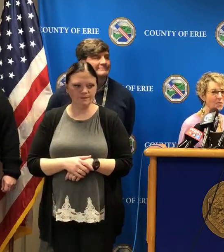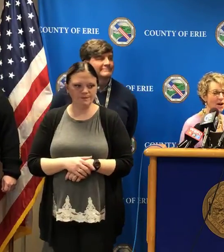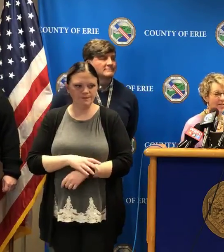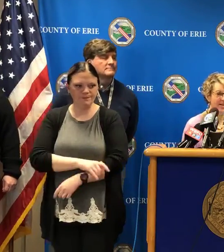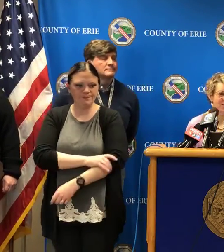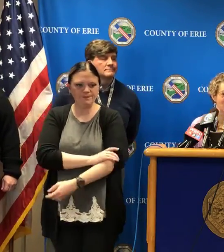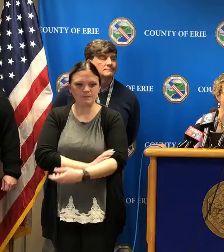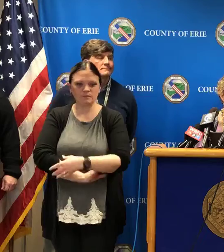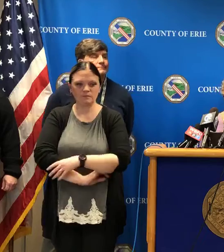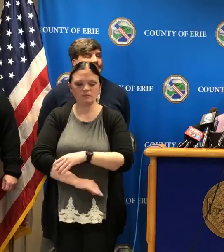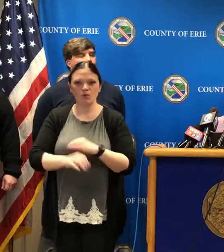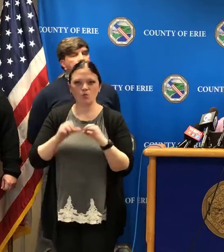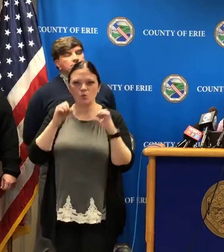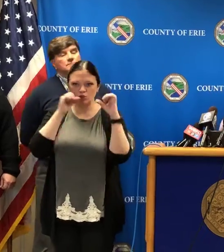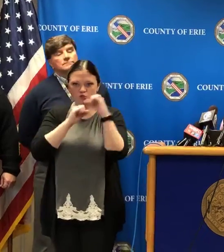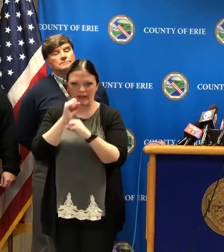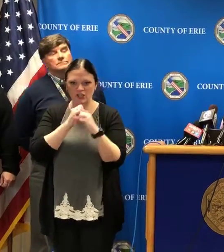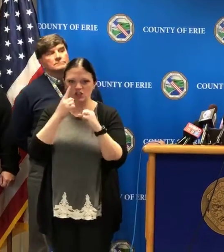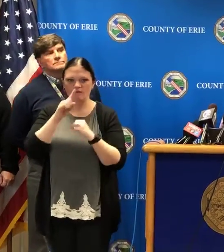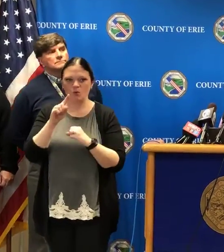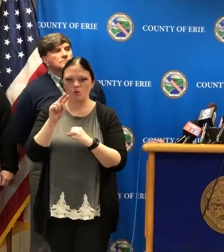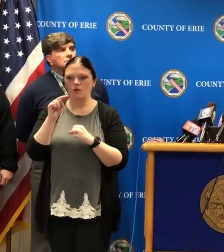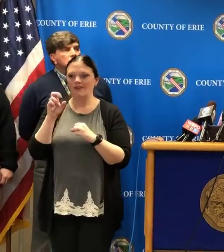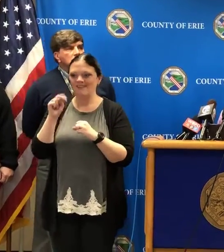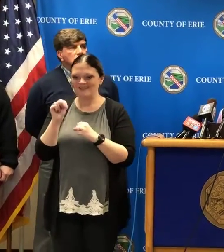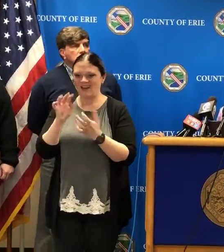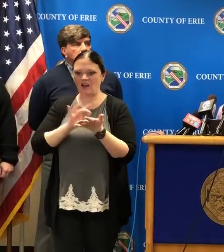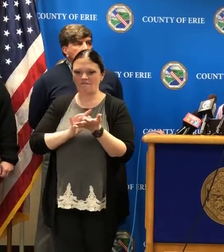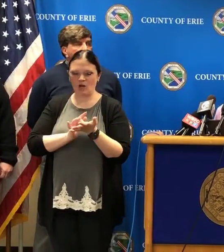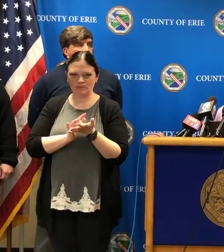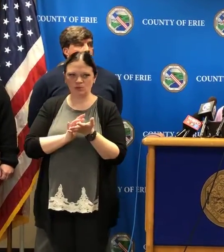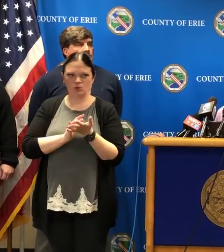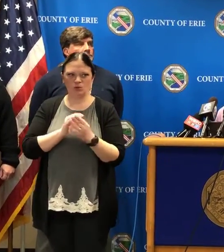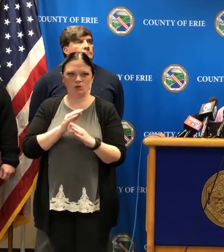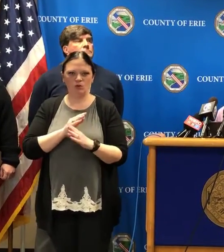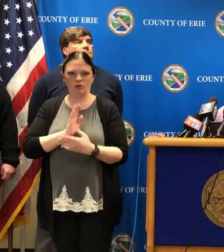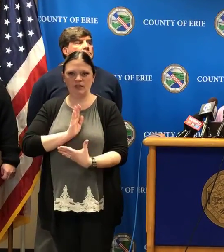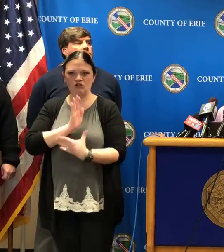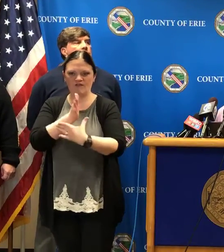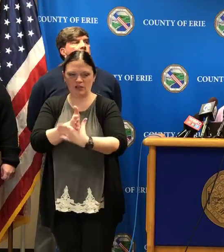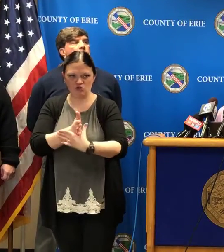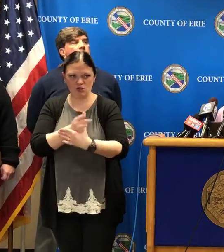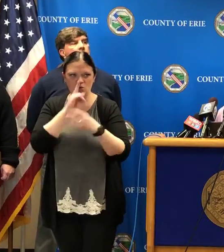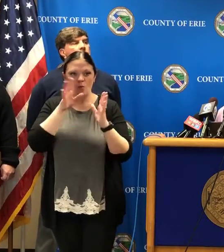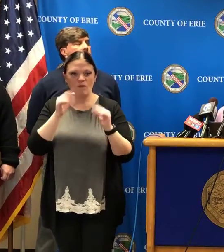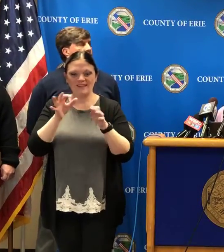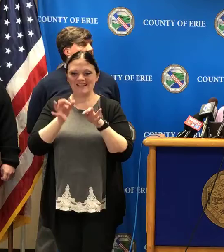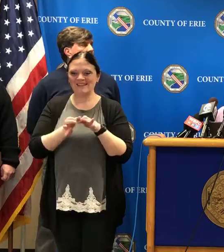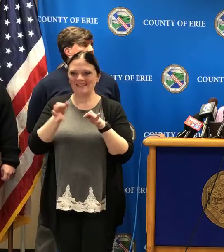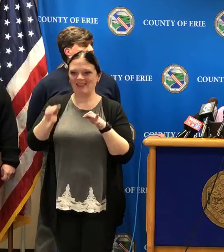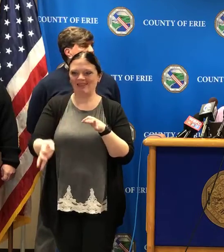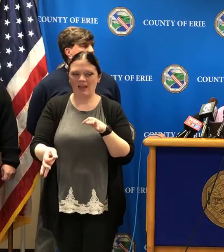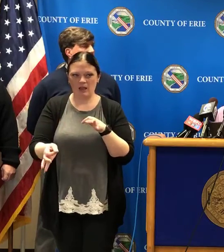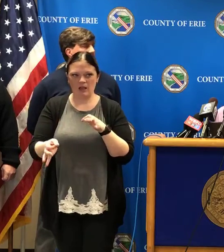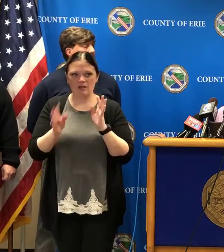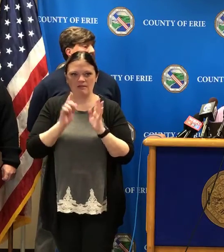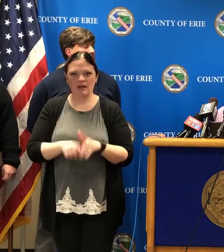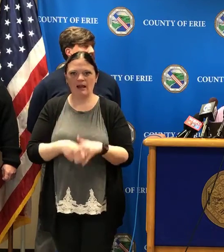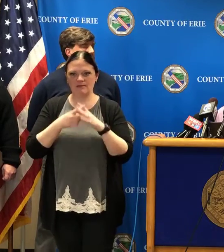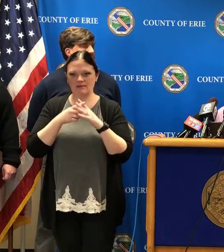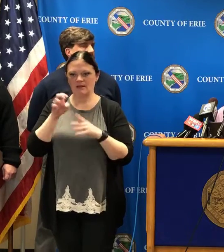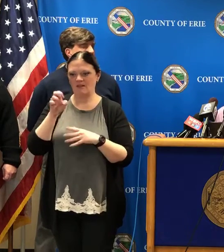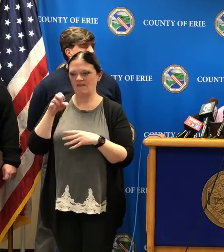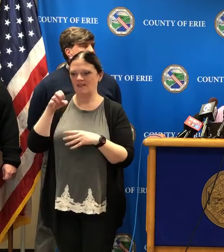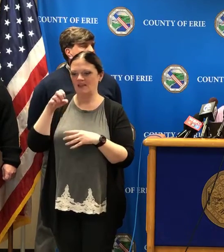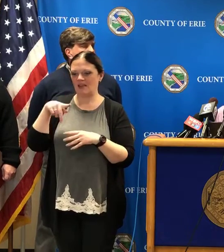the strategy for non-pharmaceutical interventions is to hopefully delay the onset of our